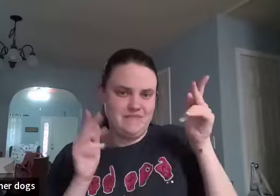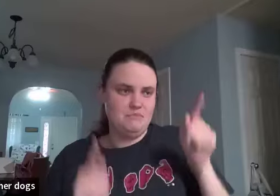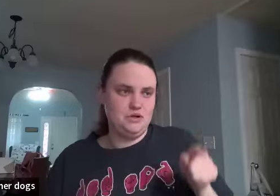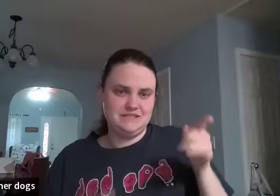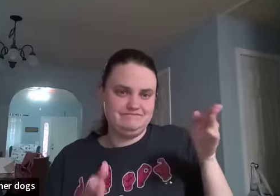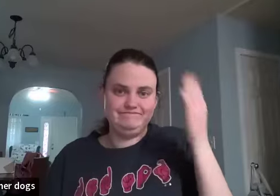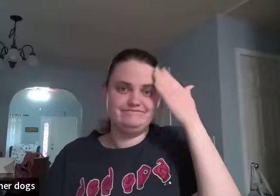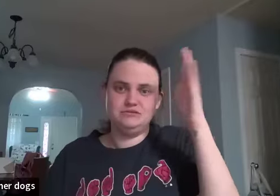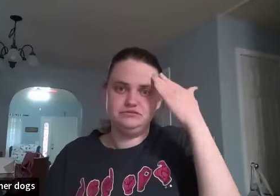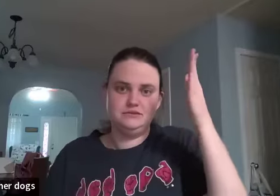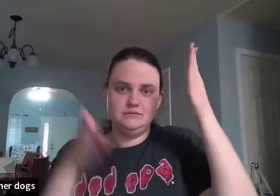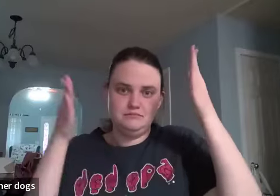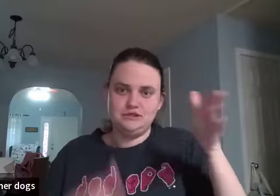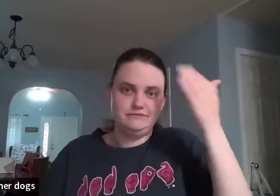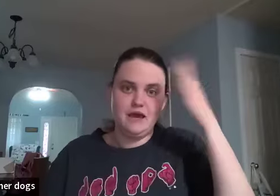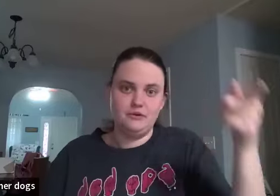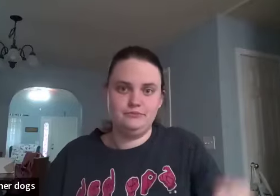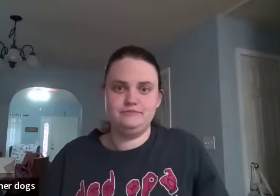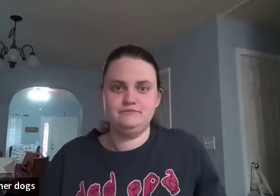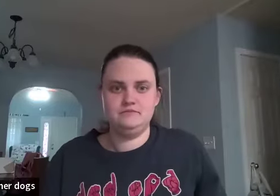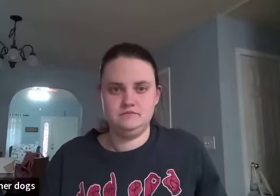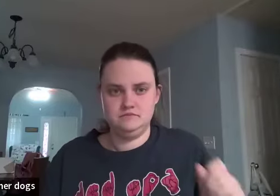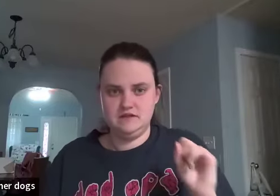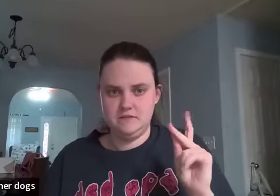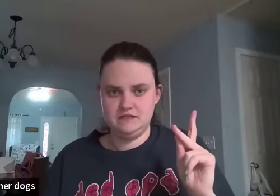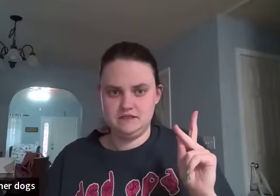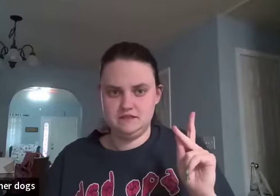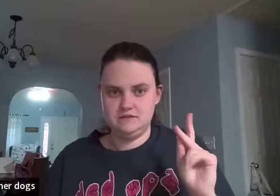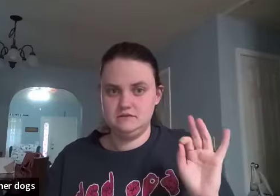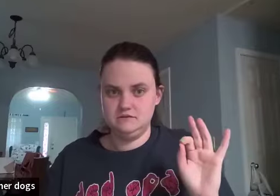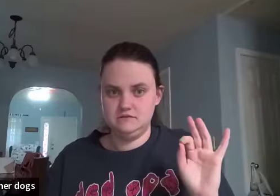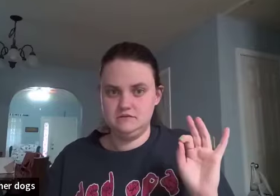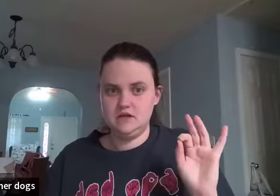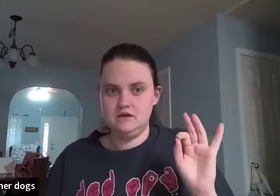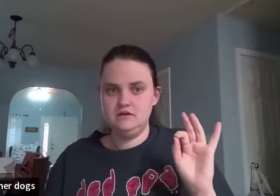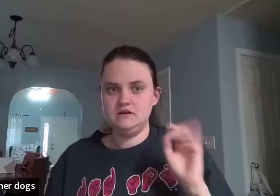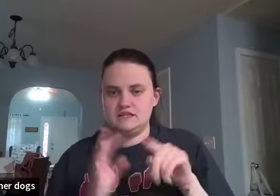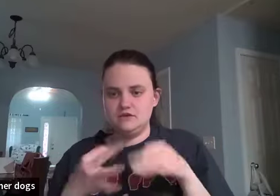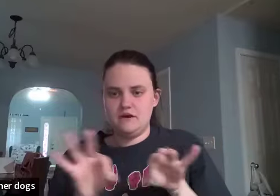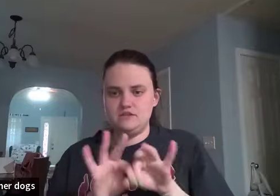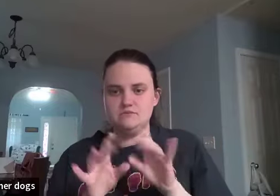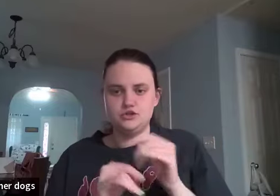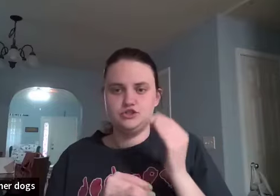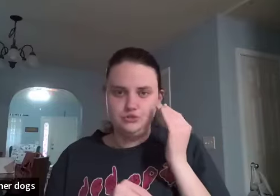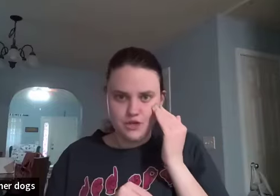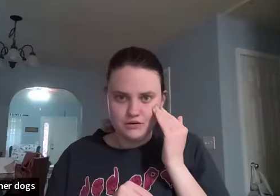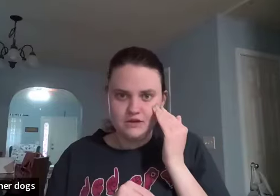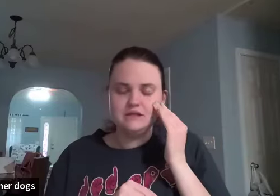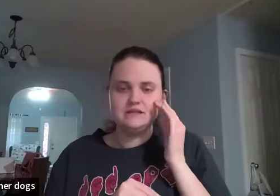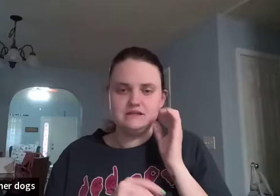that person, I don't know, if that makes sense. Okay. Because I do think that one's important to know because